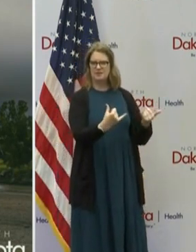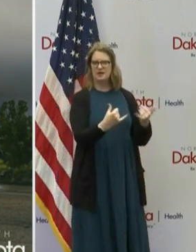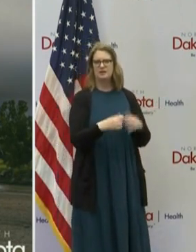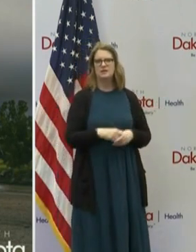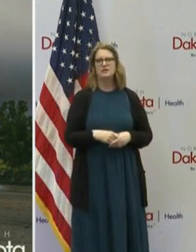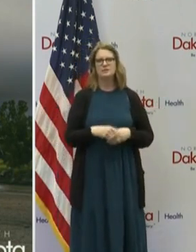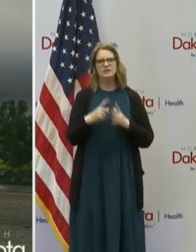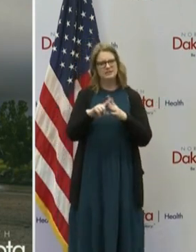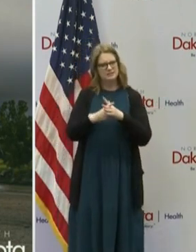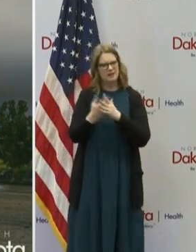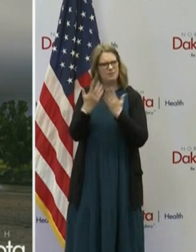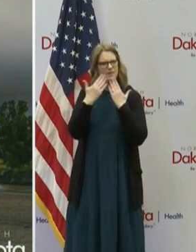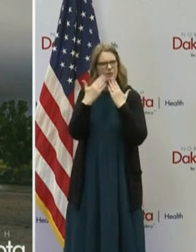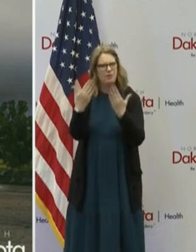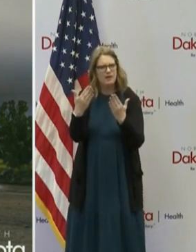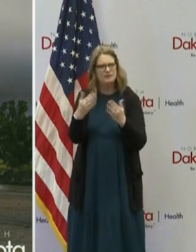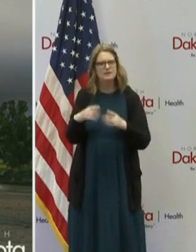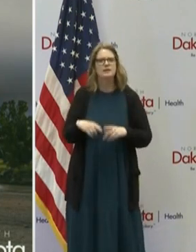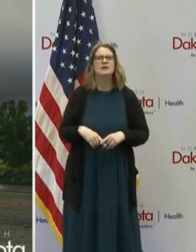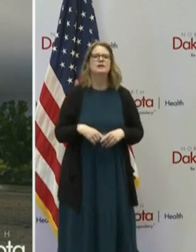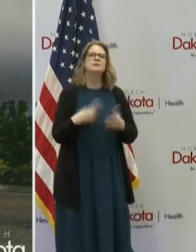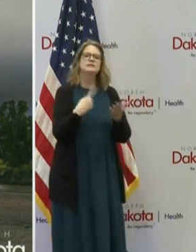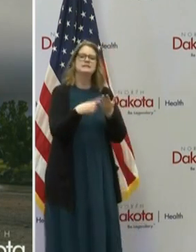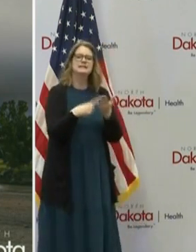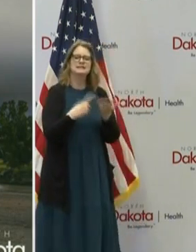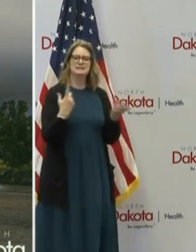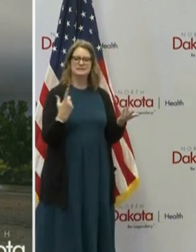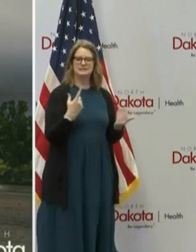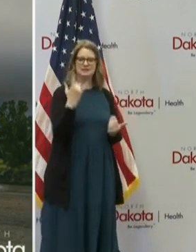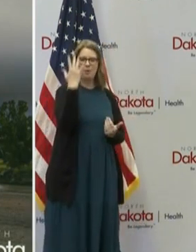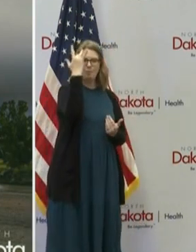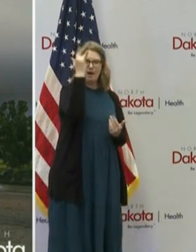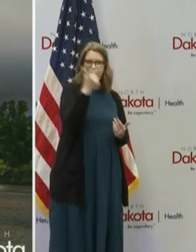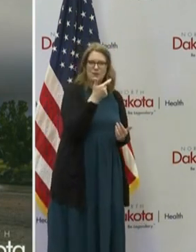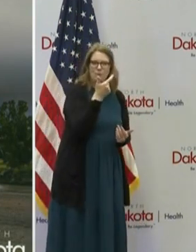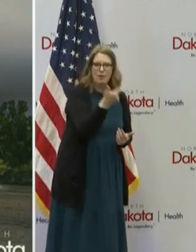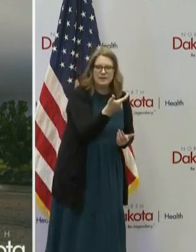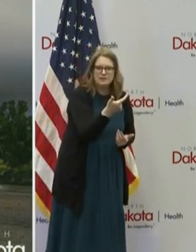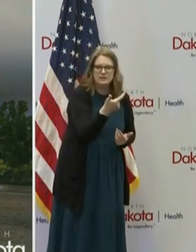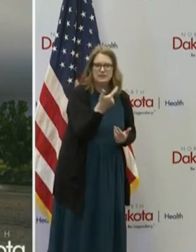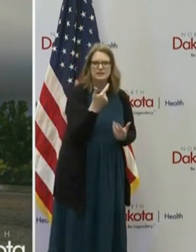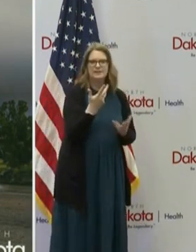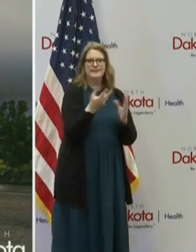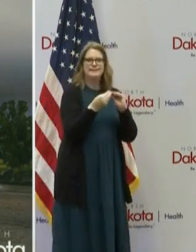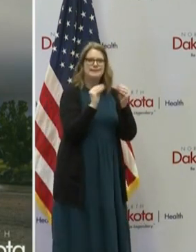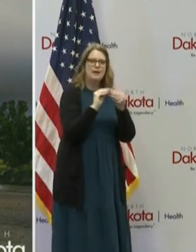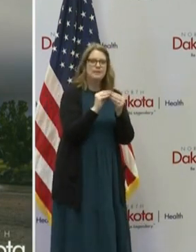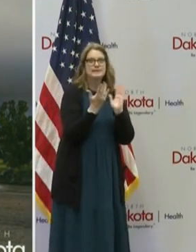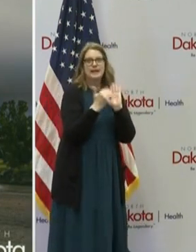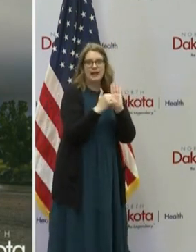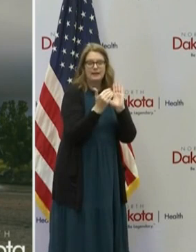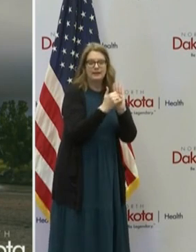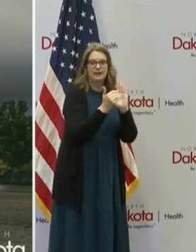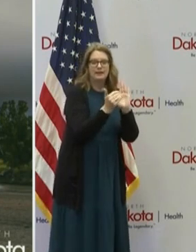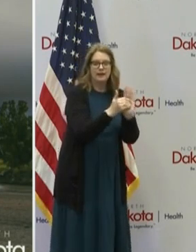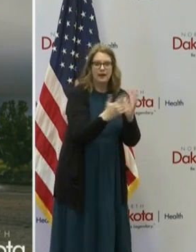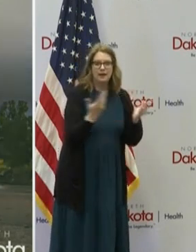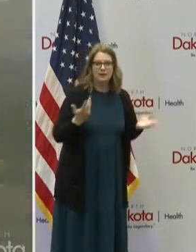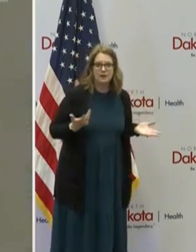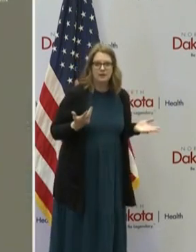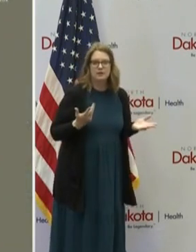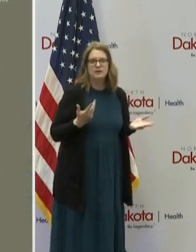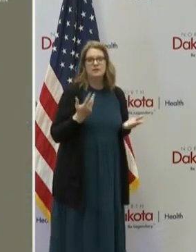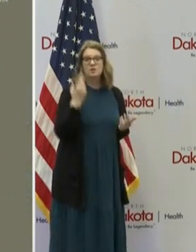lead with gratitude, we want to also go into the why. Why are you tuning in? Why do we always lead with numbers each day when we talk about